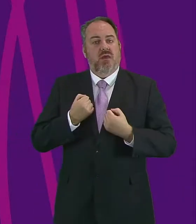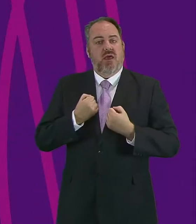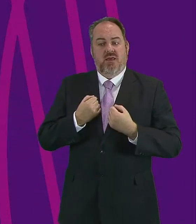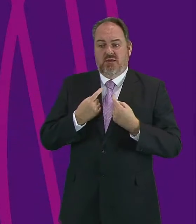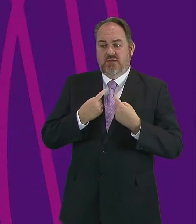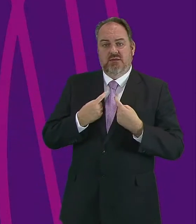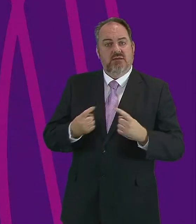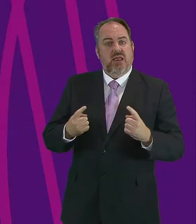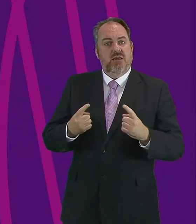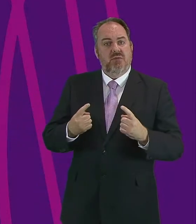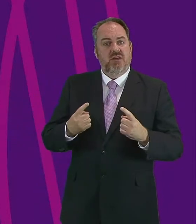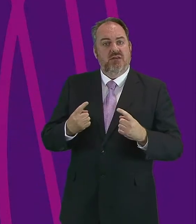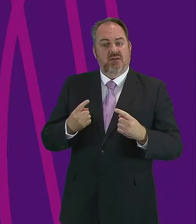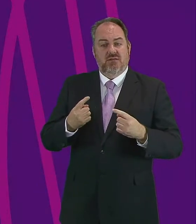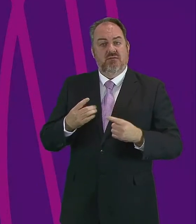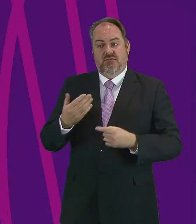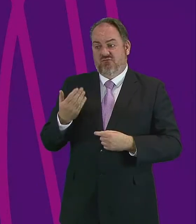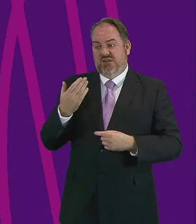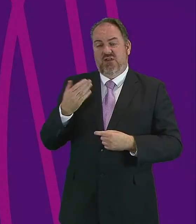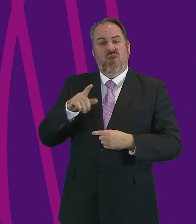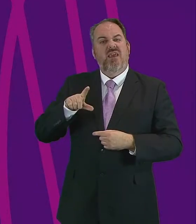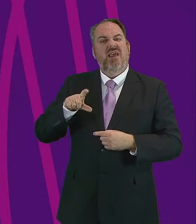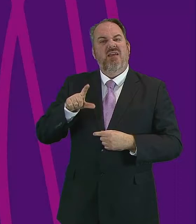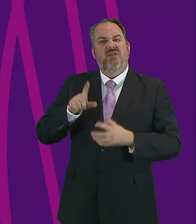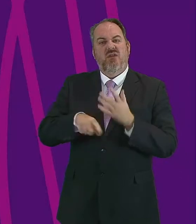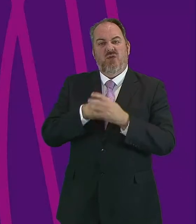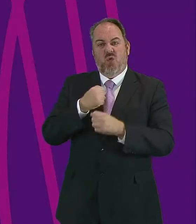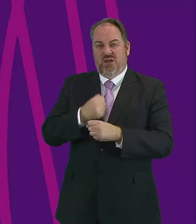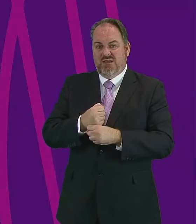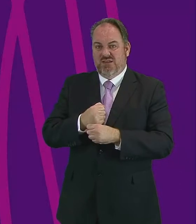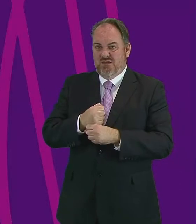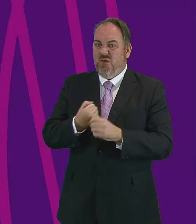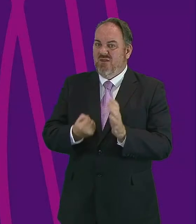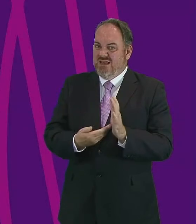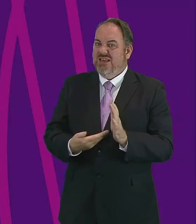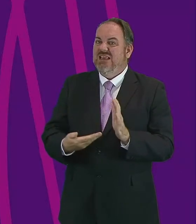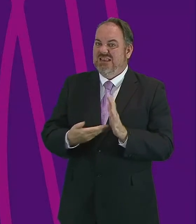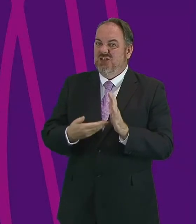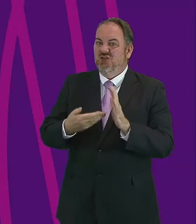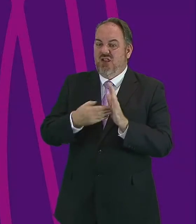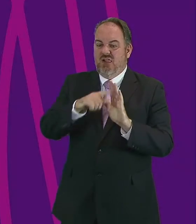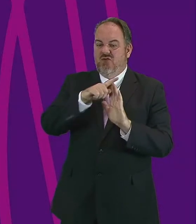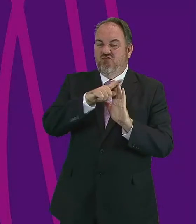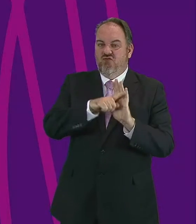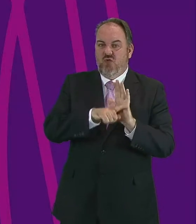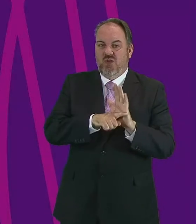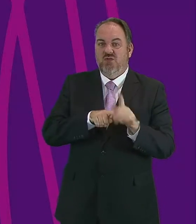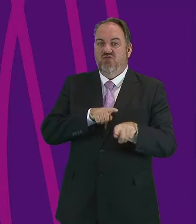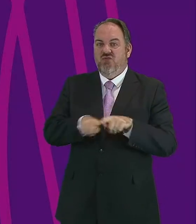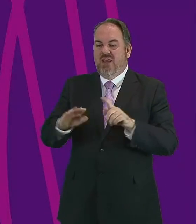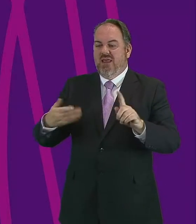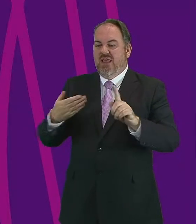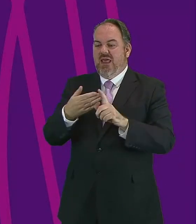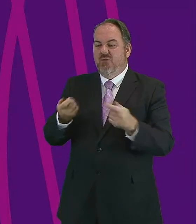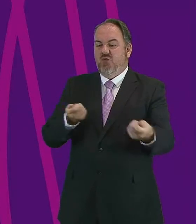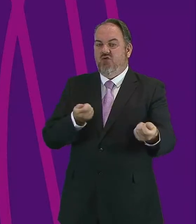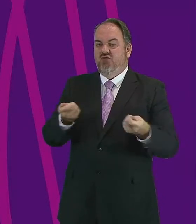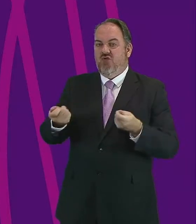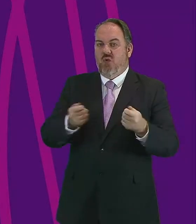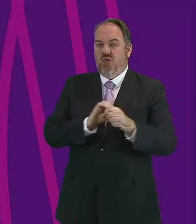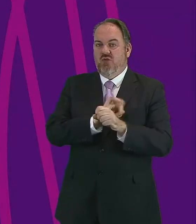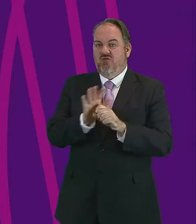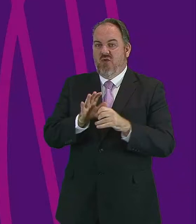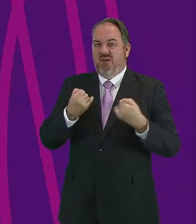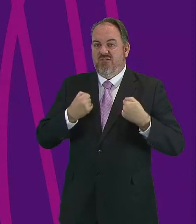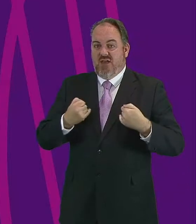this chamber and our second report on the 11th of August, additional measures intended to bring COVID-19 back under control as we enter winter have come